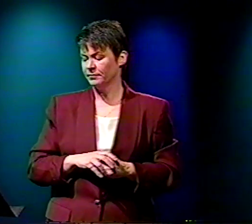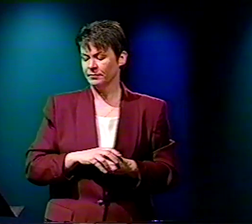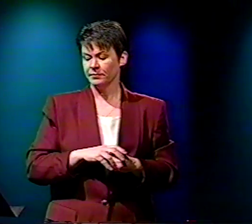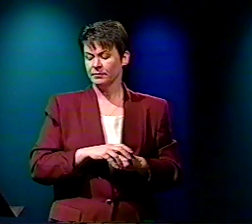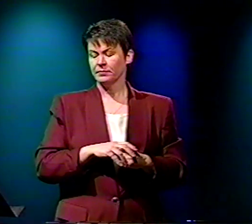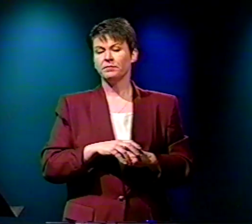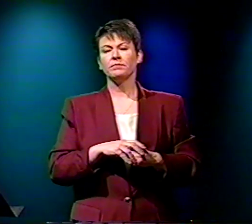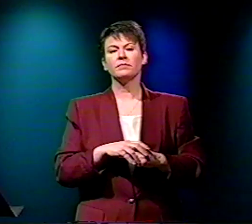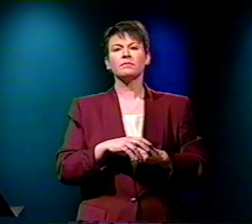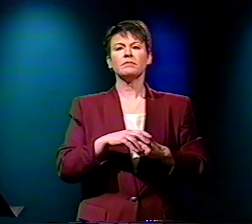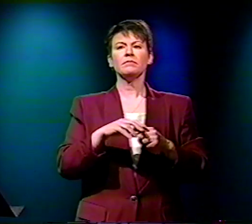no application to me.